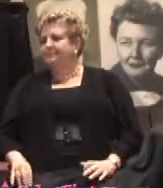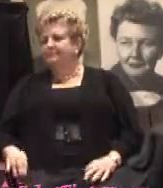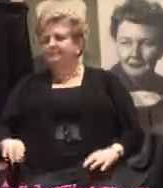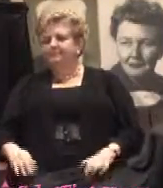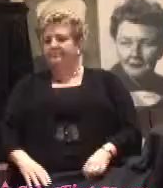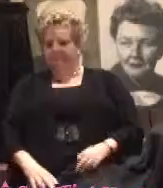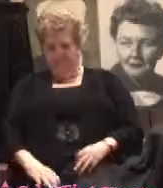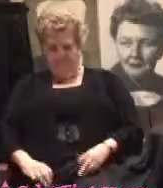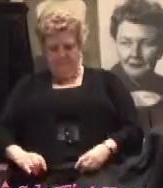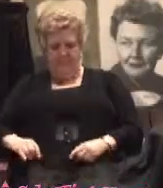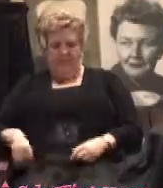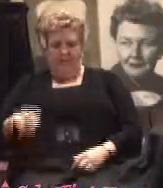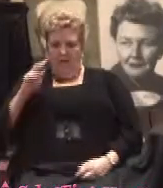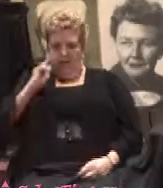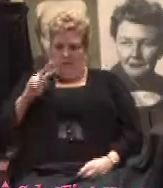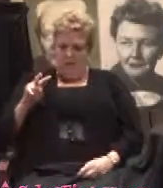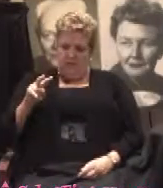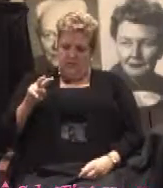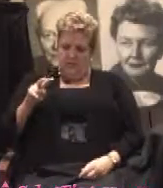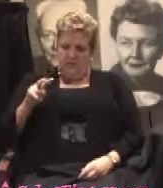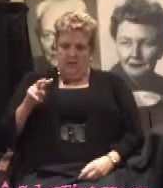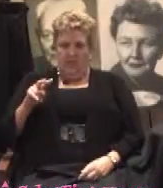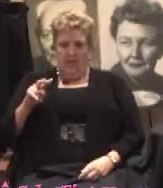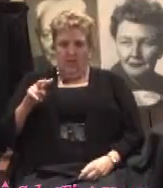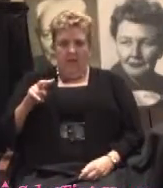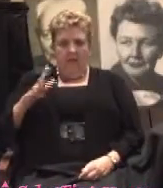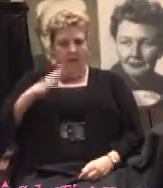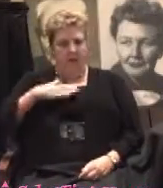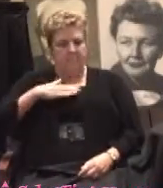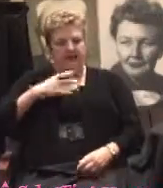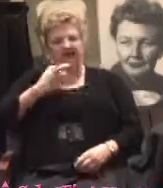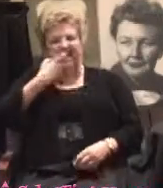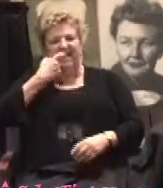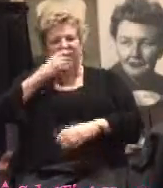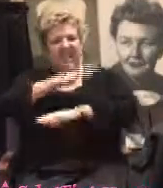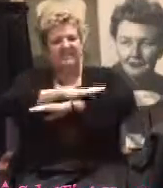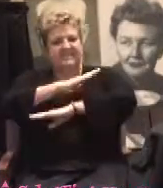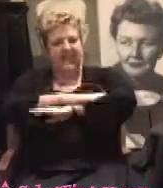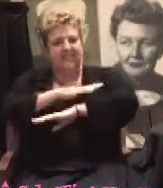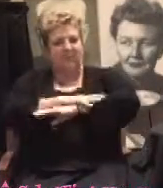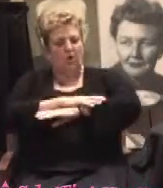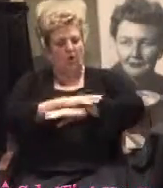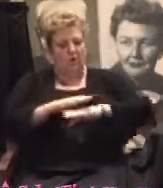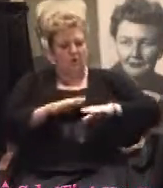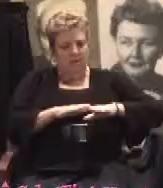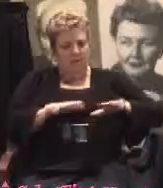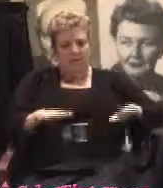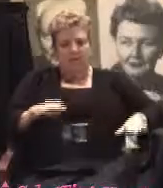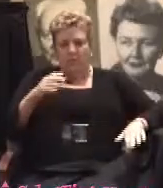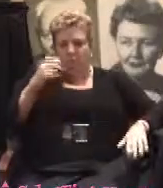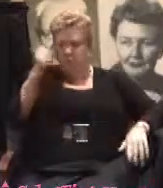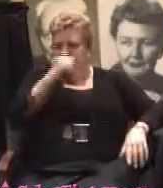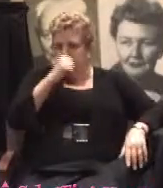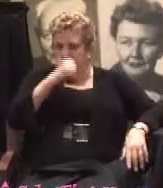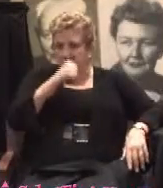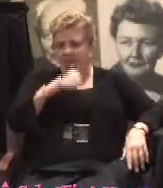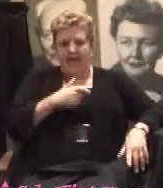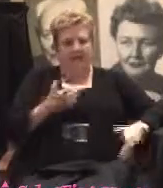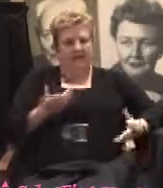And I looked at that thing, and they were snorting cocaine on my glass table, smoking pot in my kitchen, all my favorite Olympic events. And I'm looking